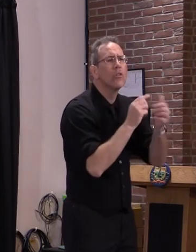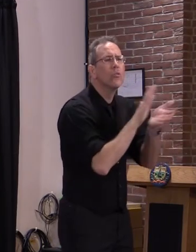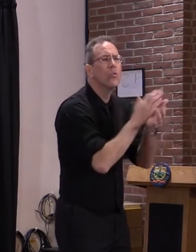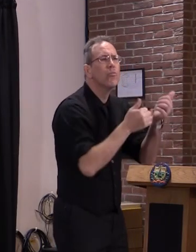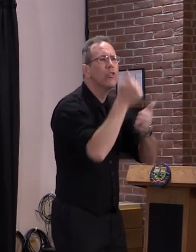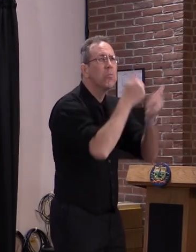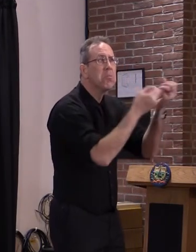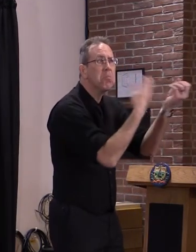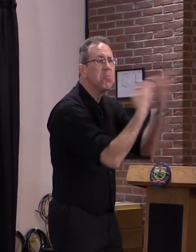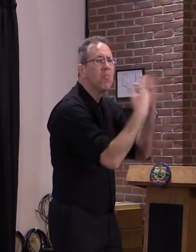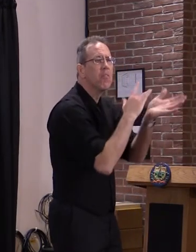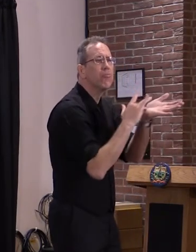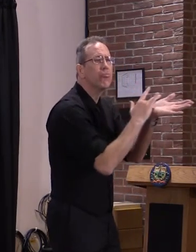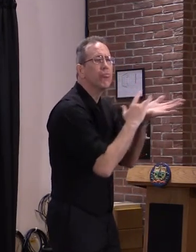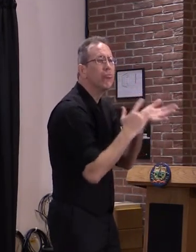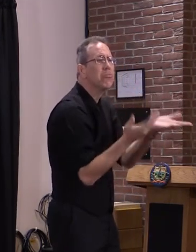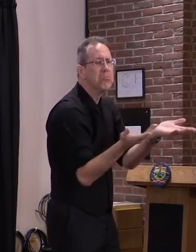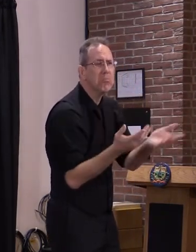Okay, thank you very much.